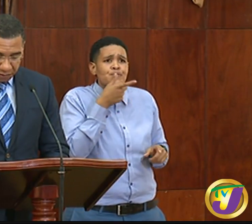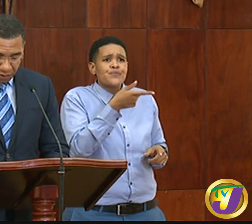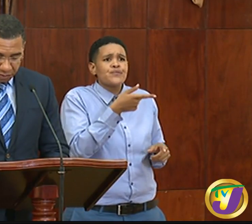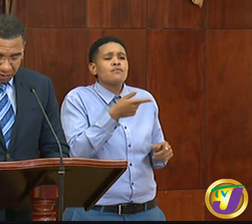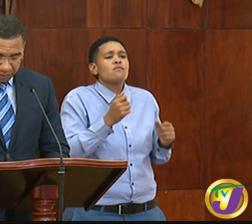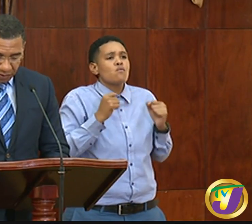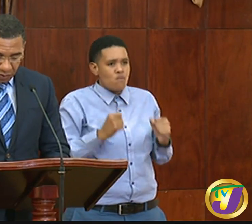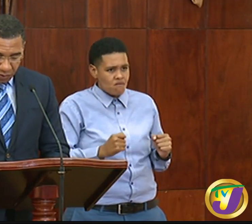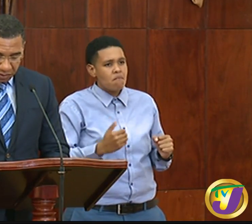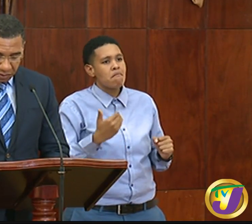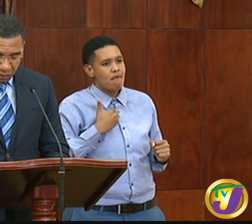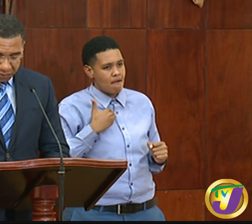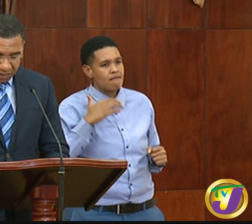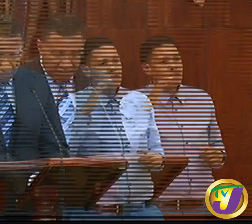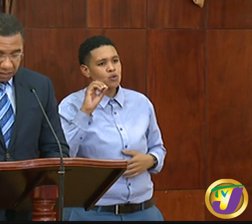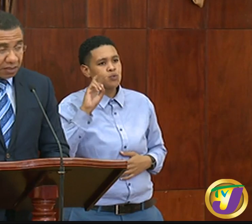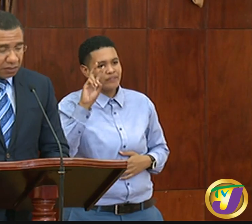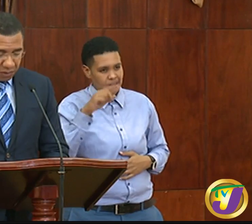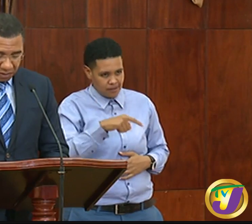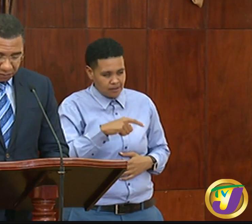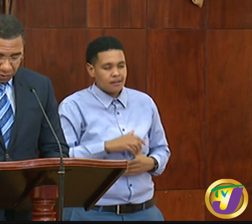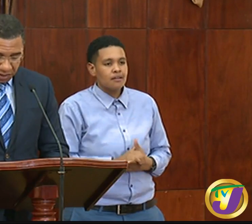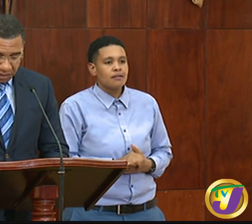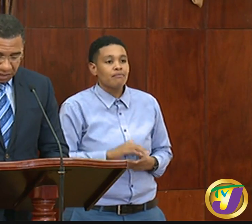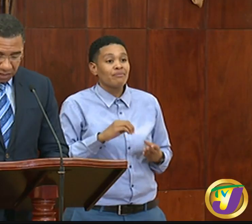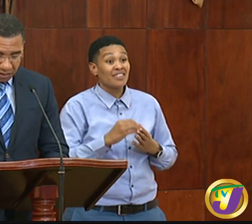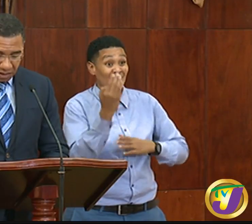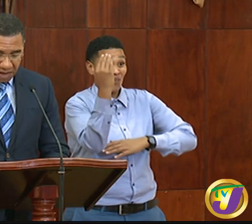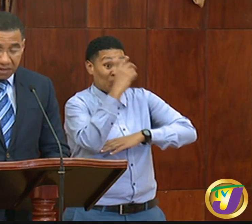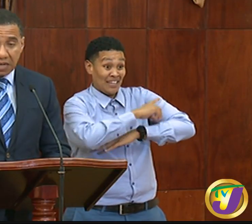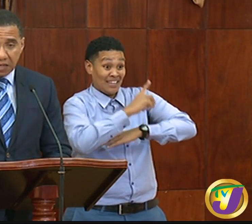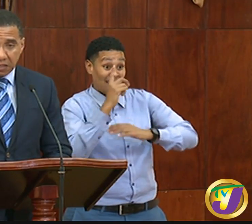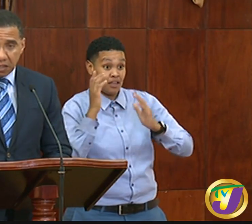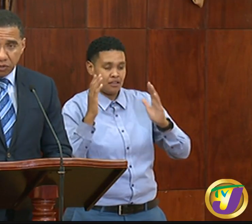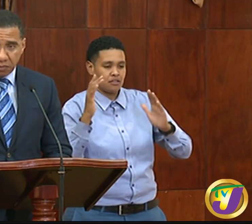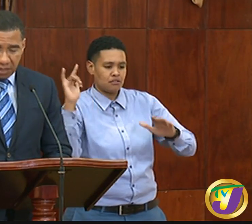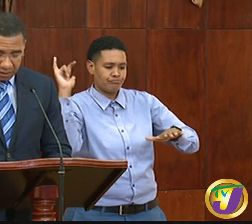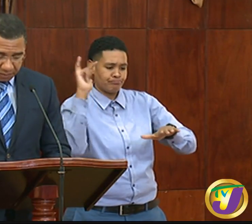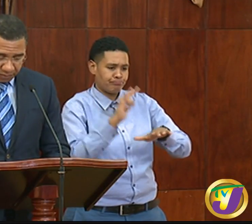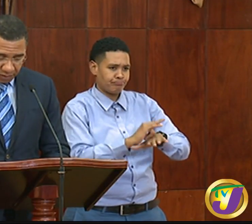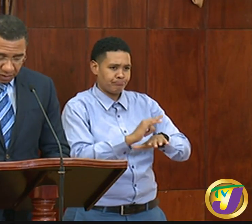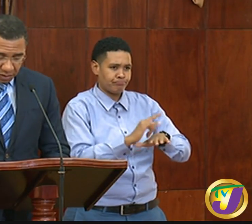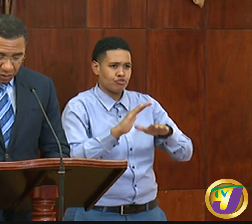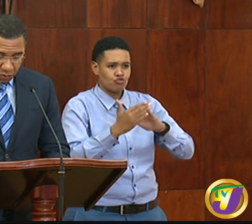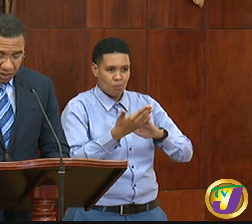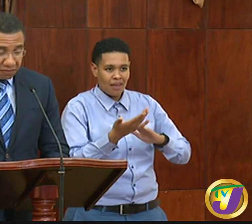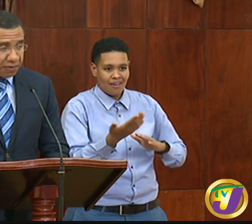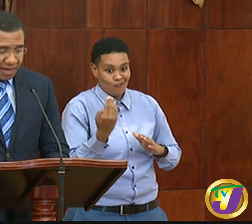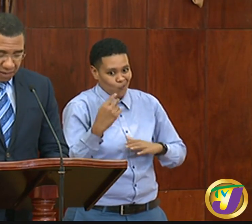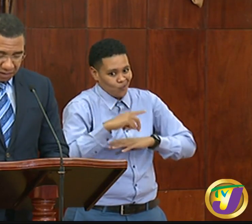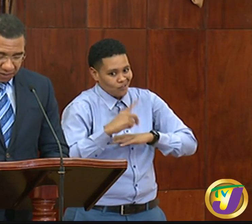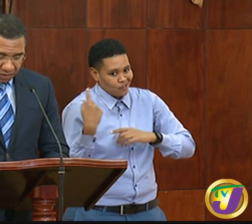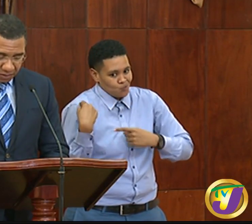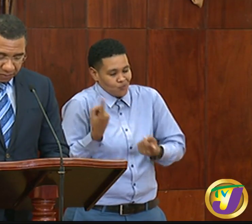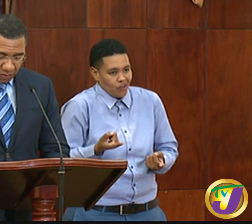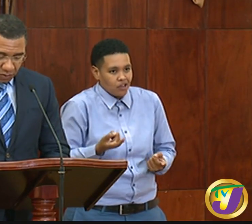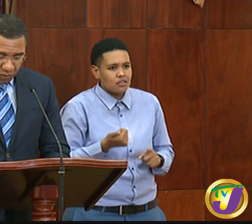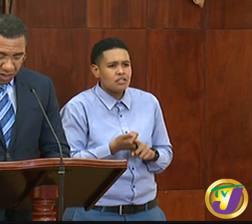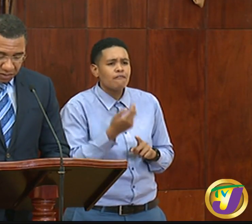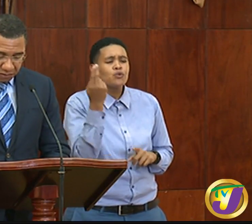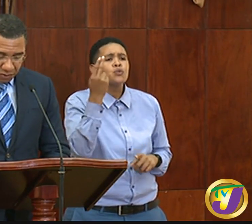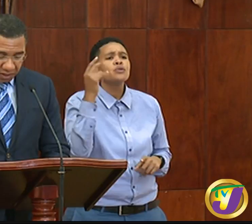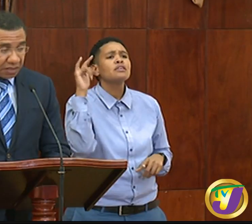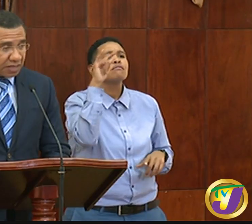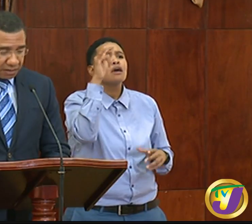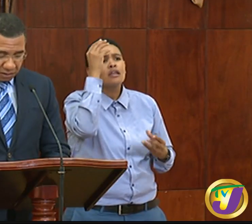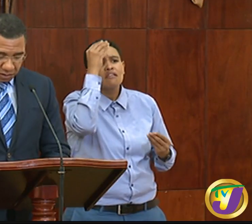been confirmed with COVID-19 within 14 days of having landed in Jamaica. Using the flight manifest, we